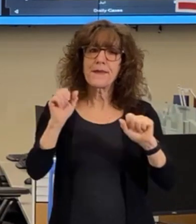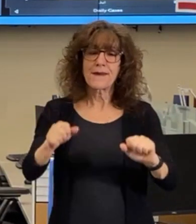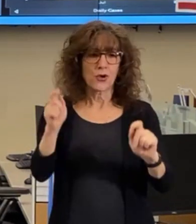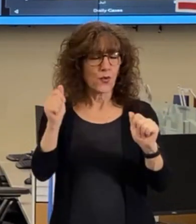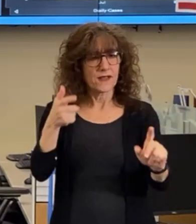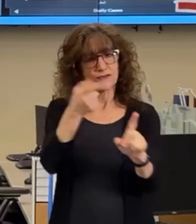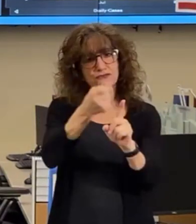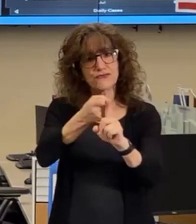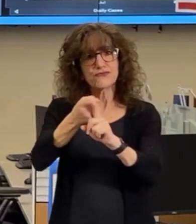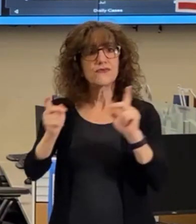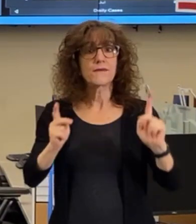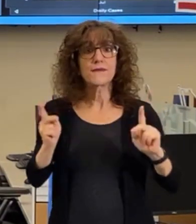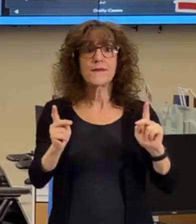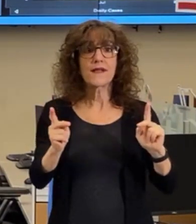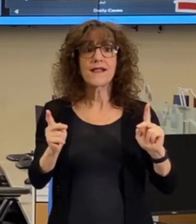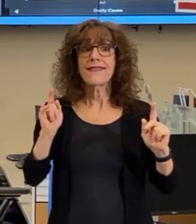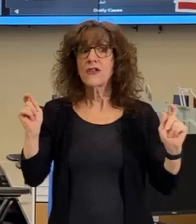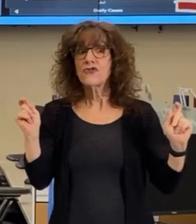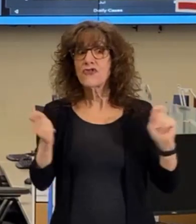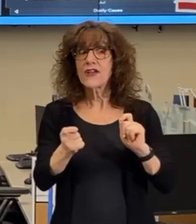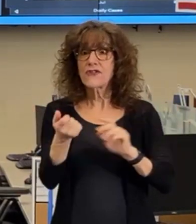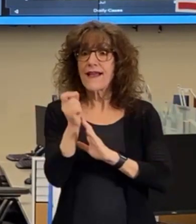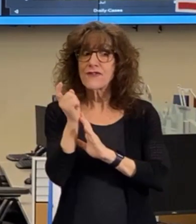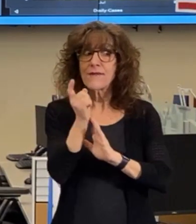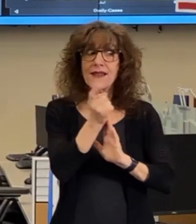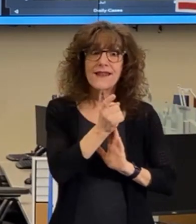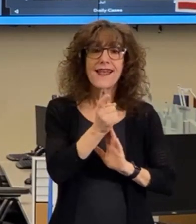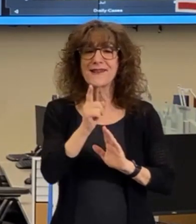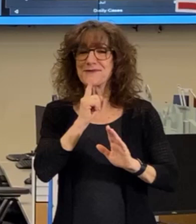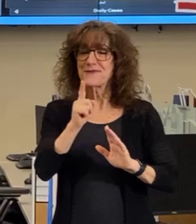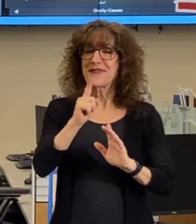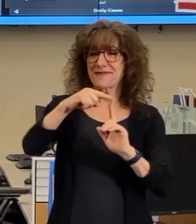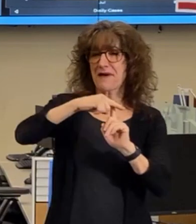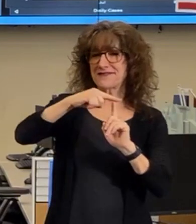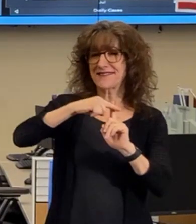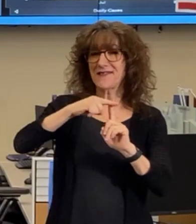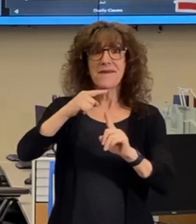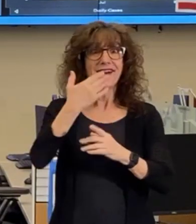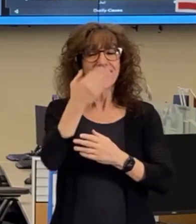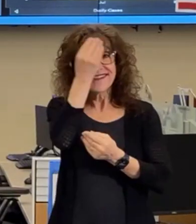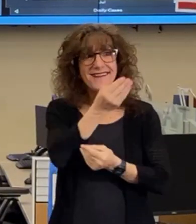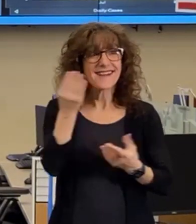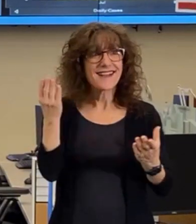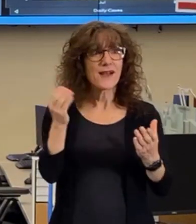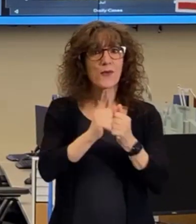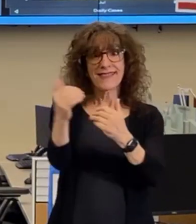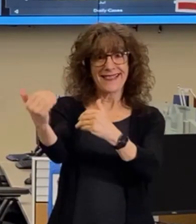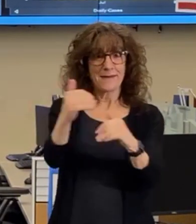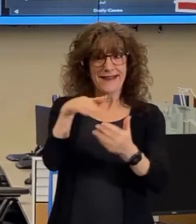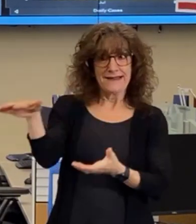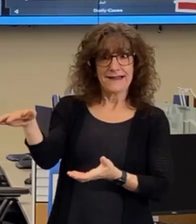quickly vaccinate Prince Georgians. That is changing by the moment, however, and we're really hopeful. The good news is that even with these